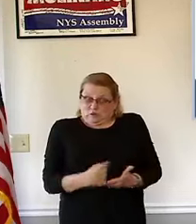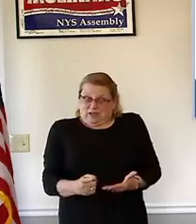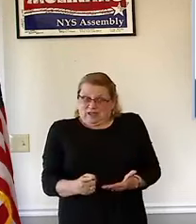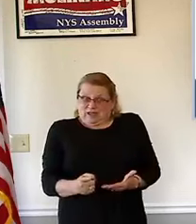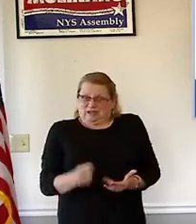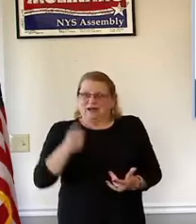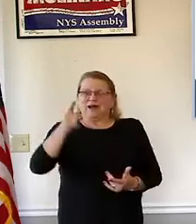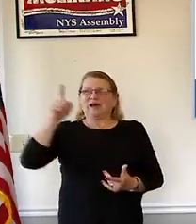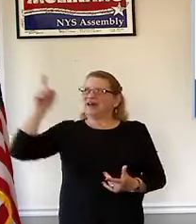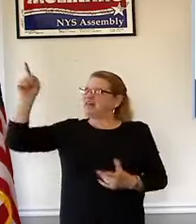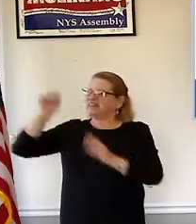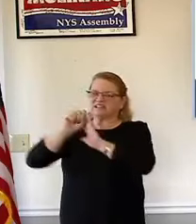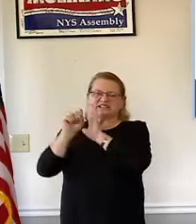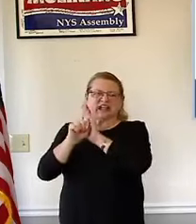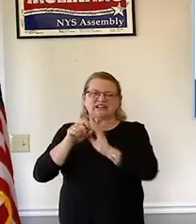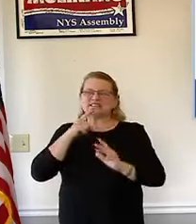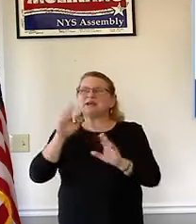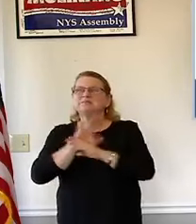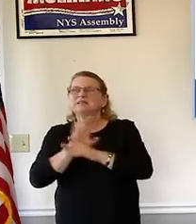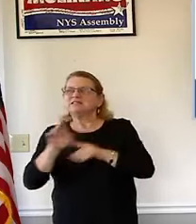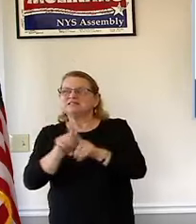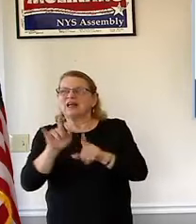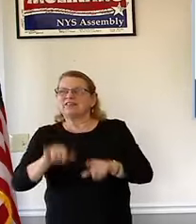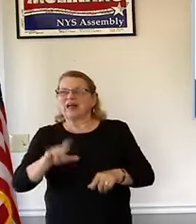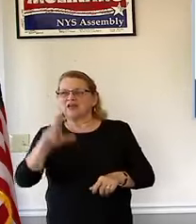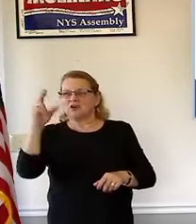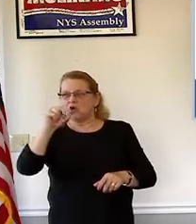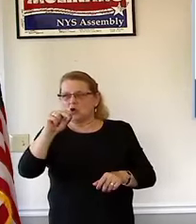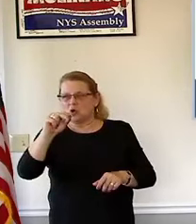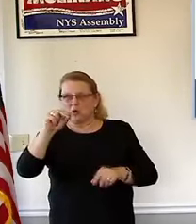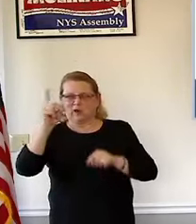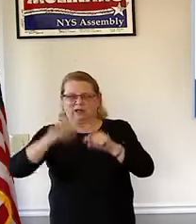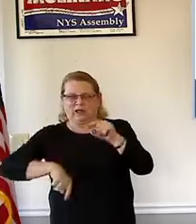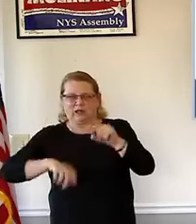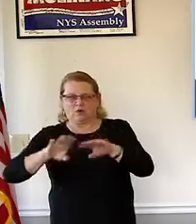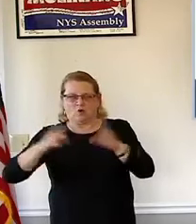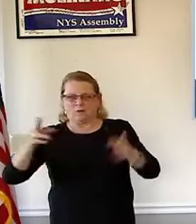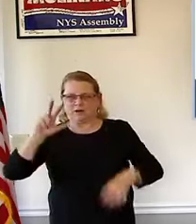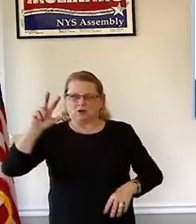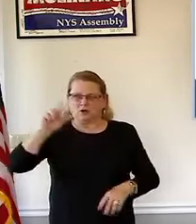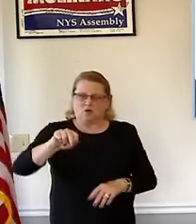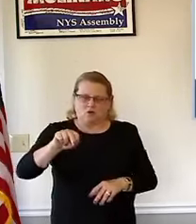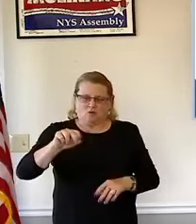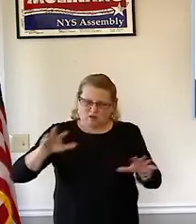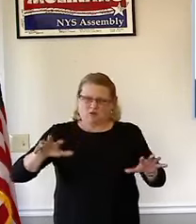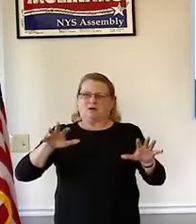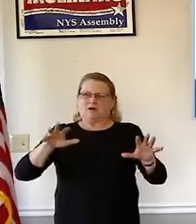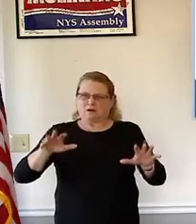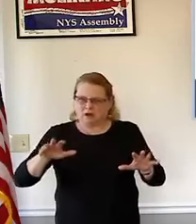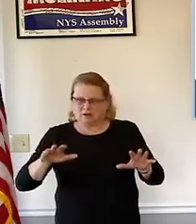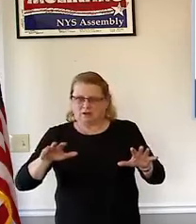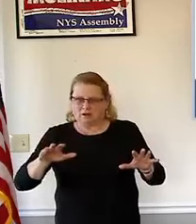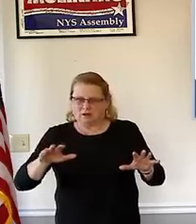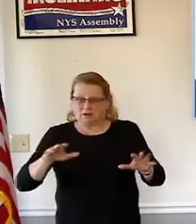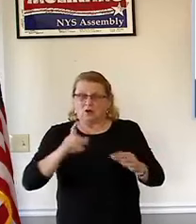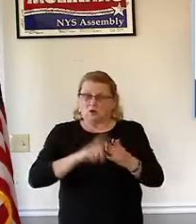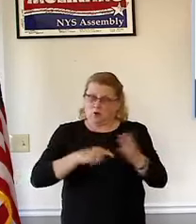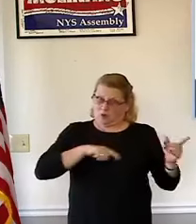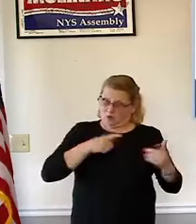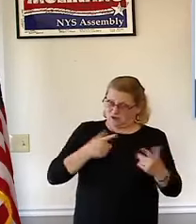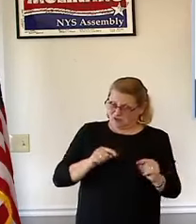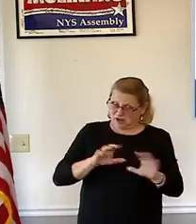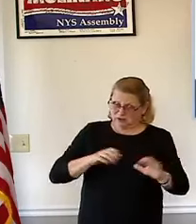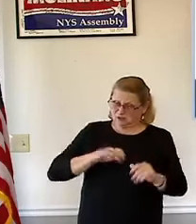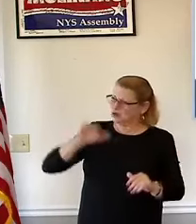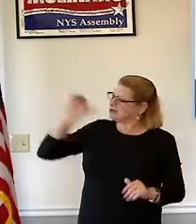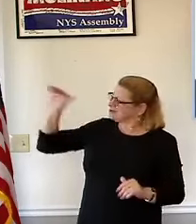businesses like Splashdown cannot yet open. So what we're attempting to do is to get the state to be clear